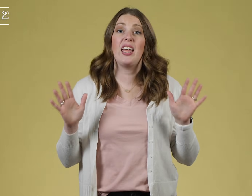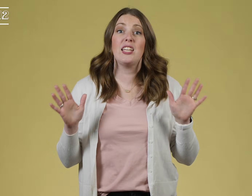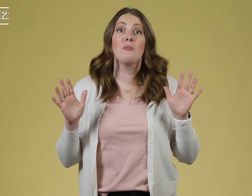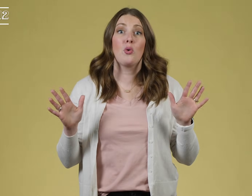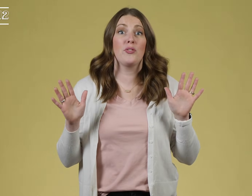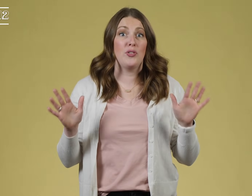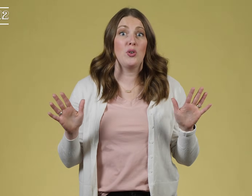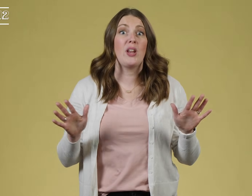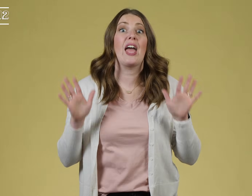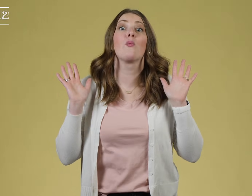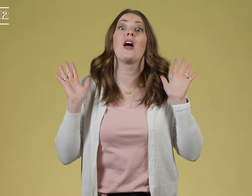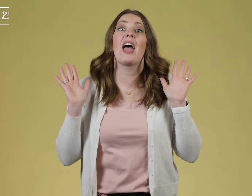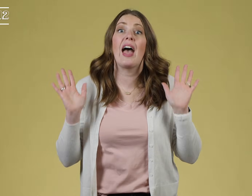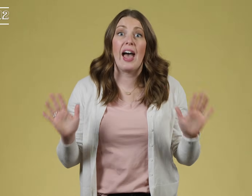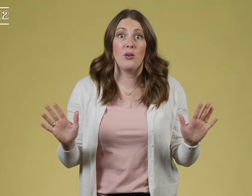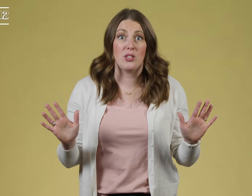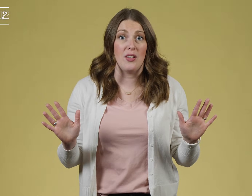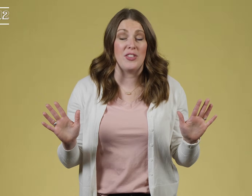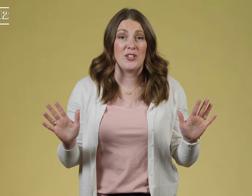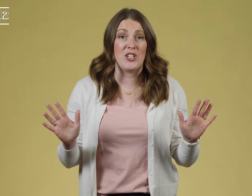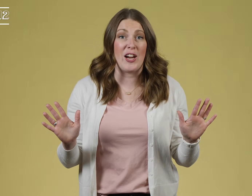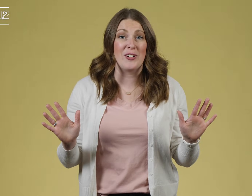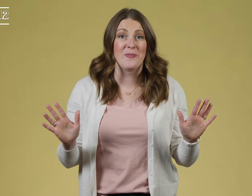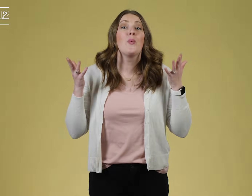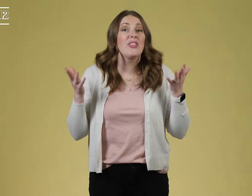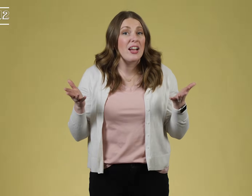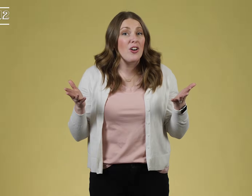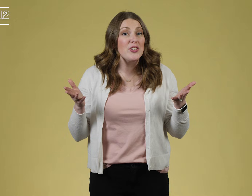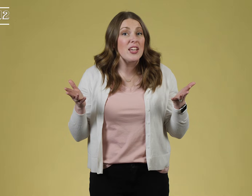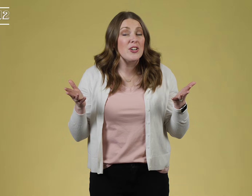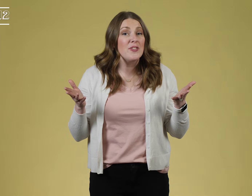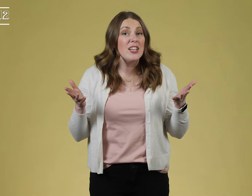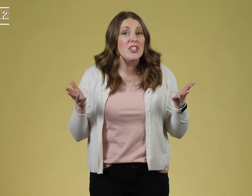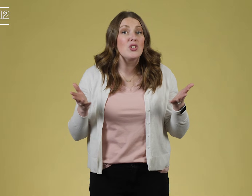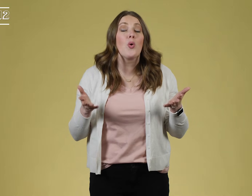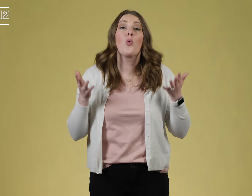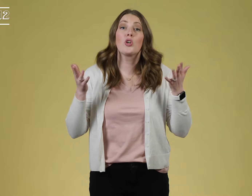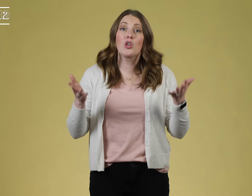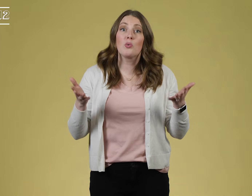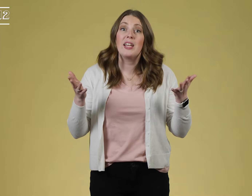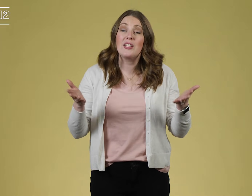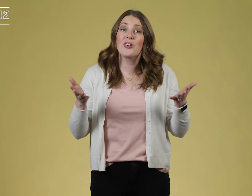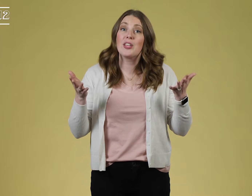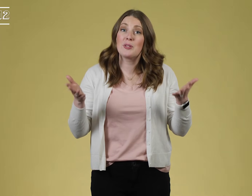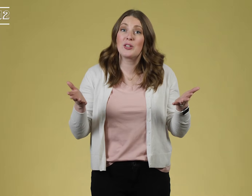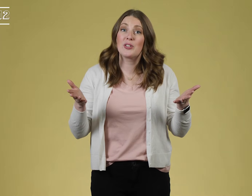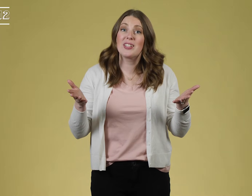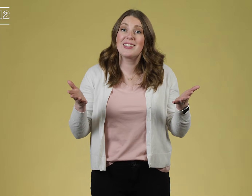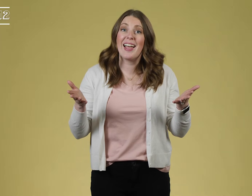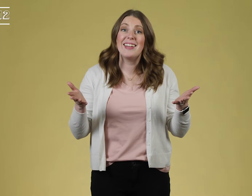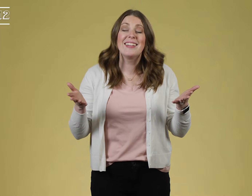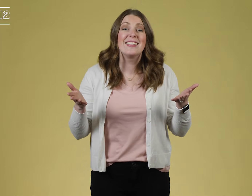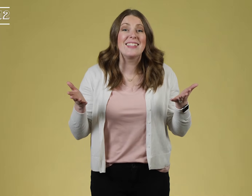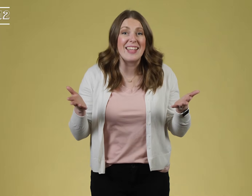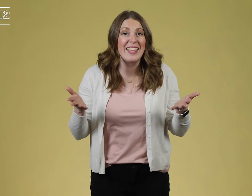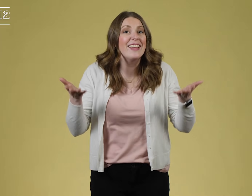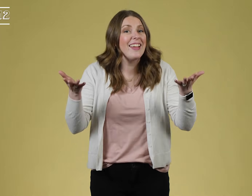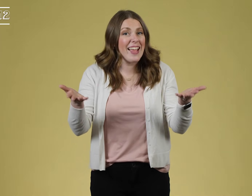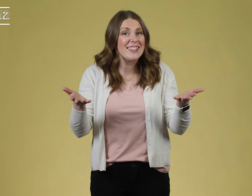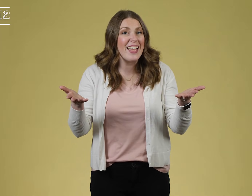any more food and want out of their chair. When they're all done or finished, or you're ready for them to learn this sign, say it and sign